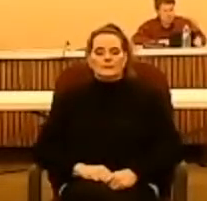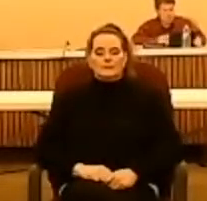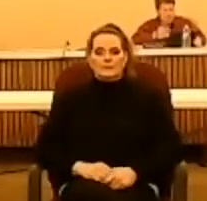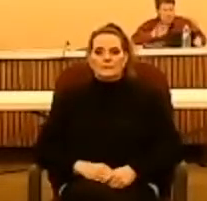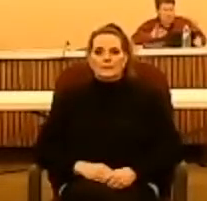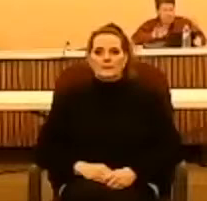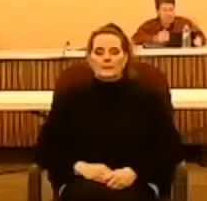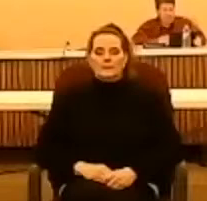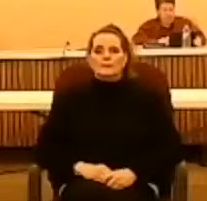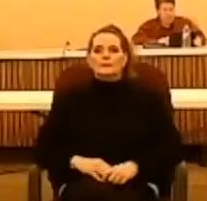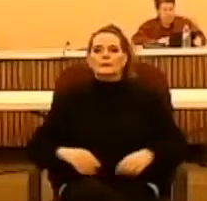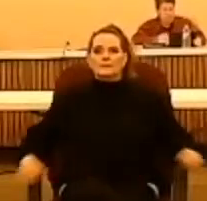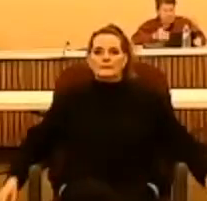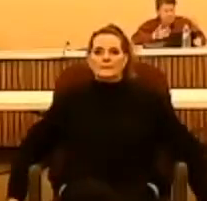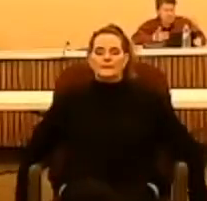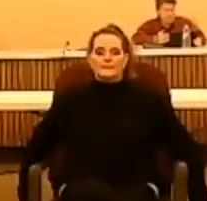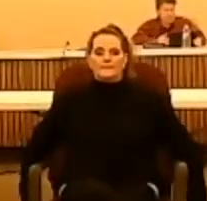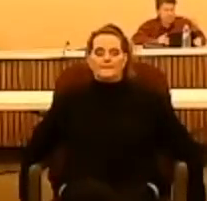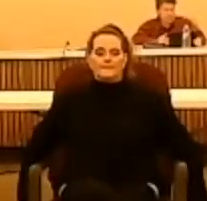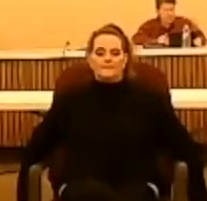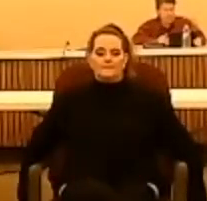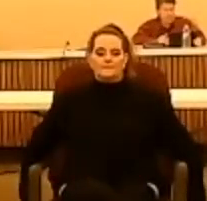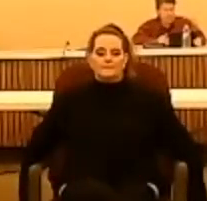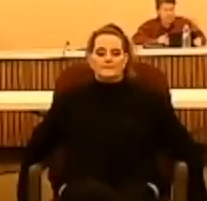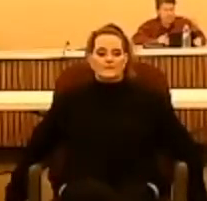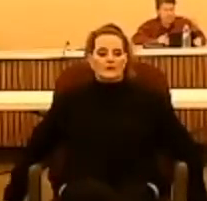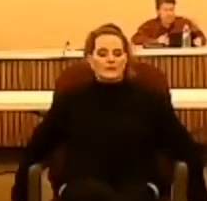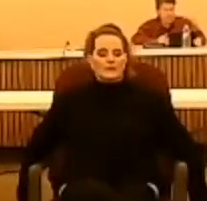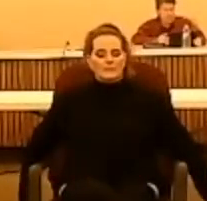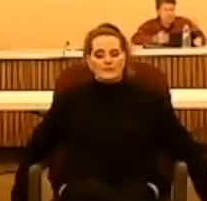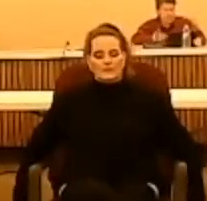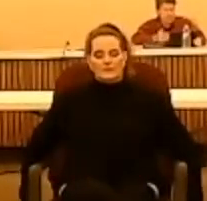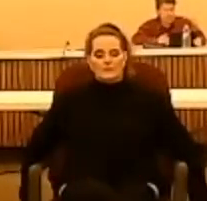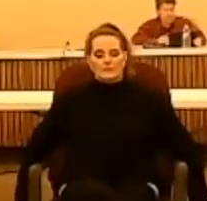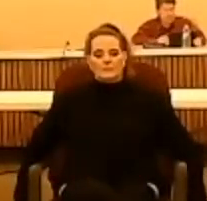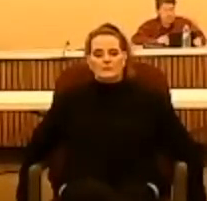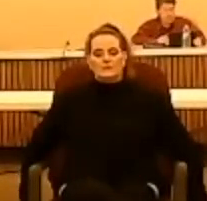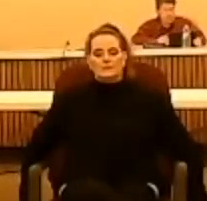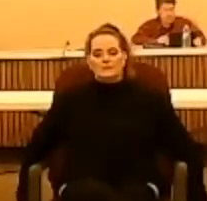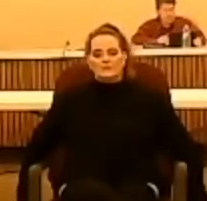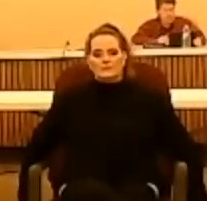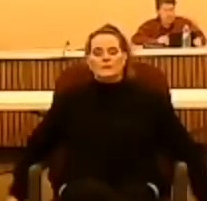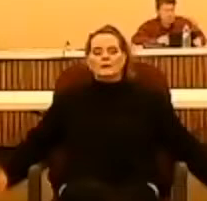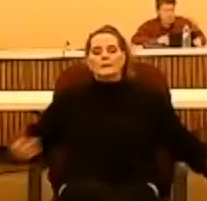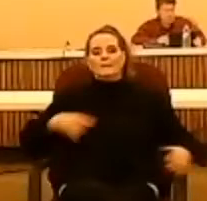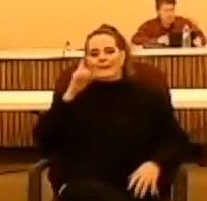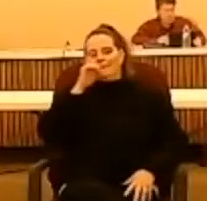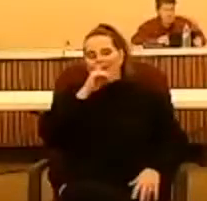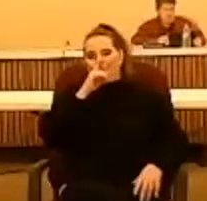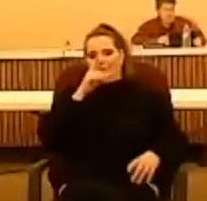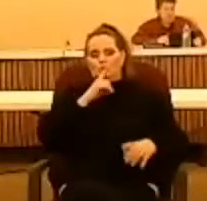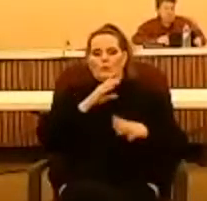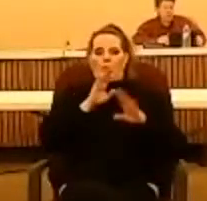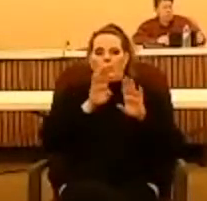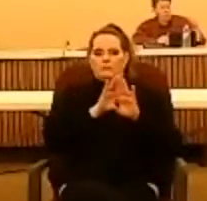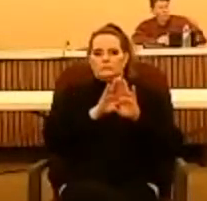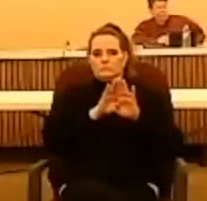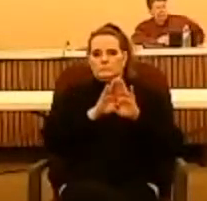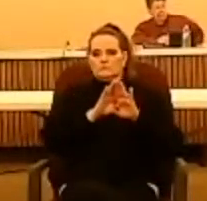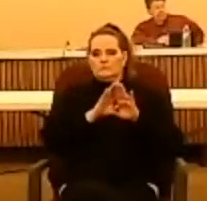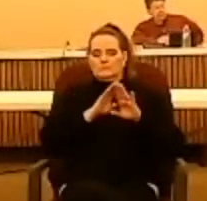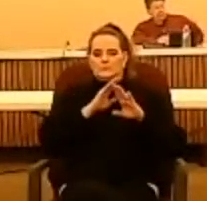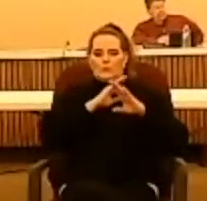And it also has in there the visual buffer, and as I mentioned, the sidewalk.